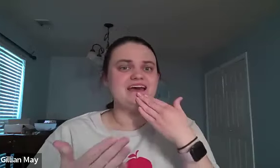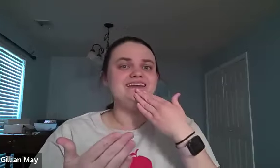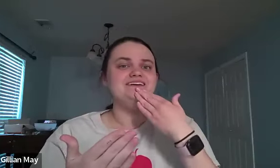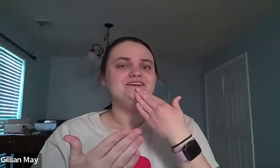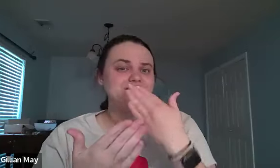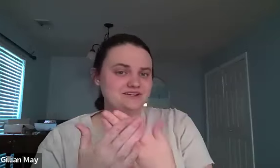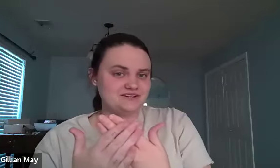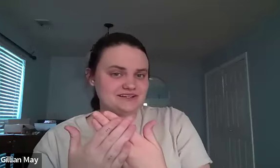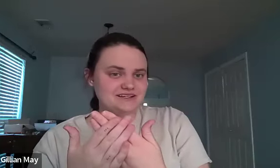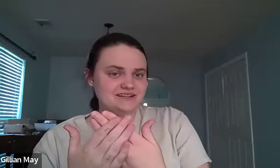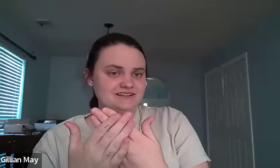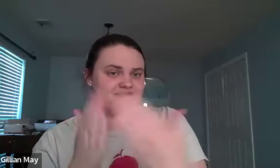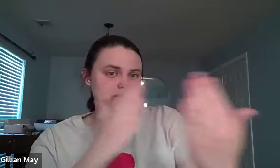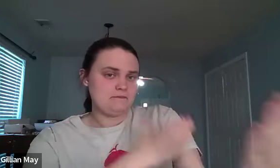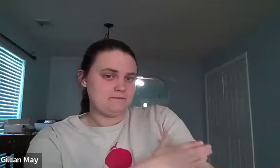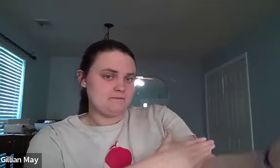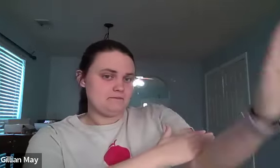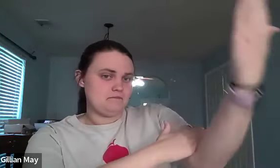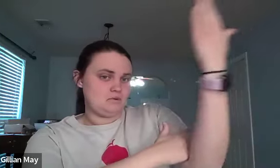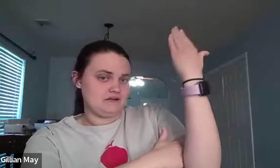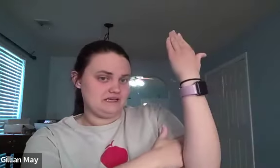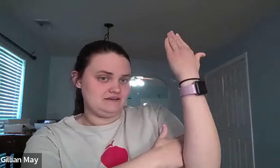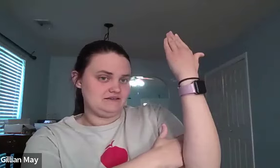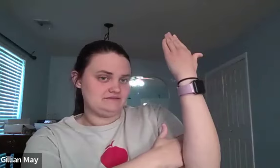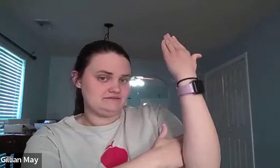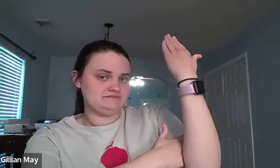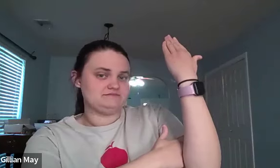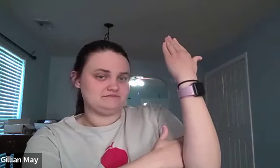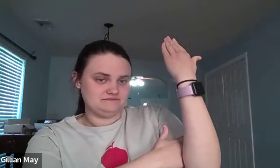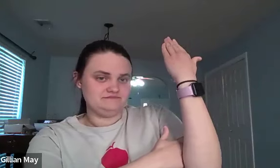had good morning. And